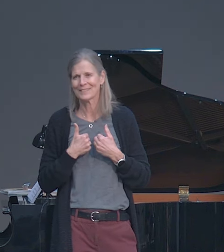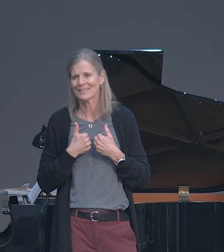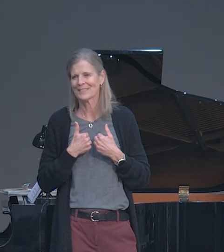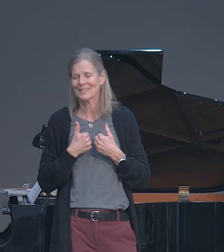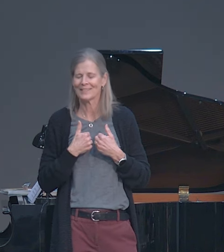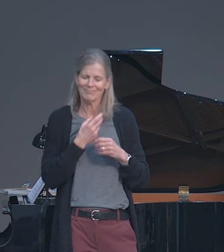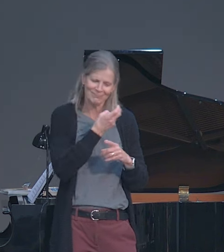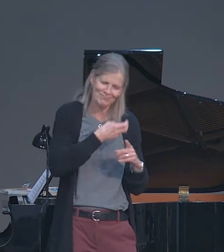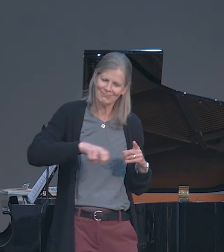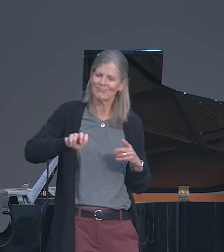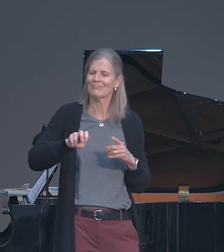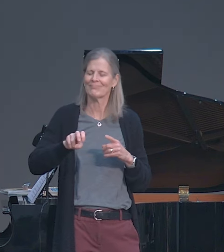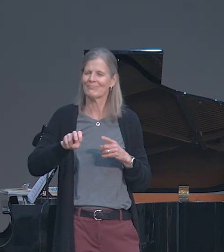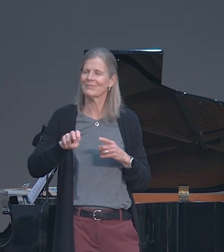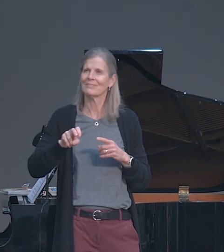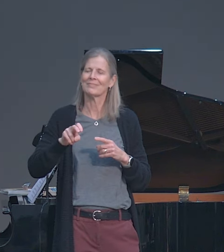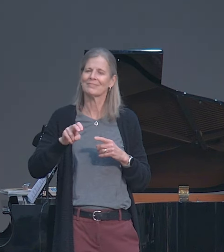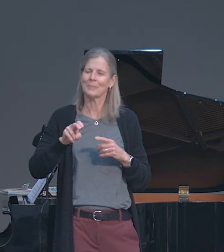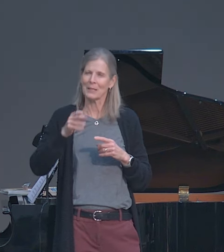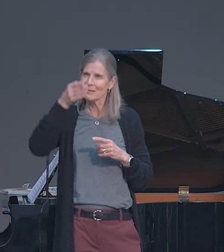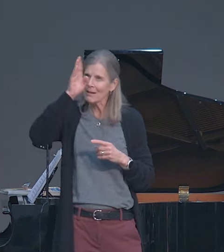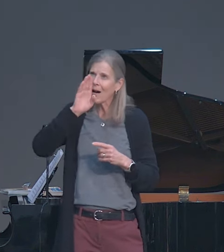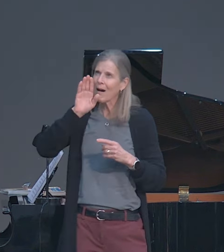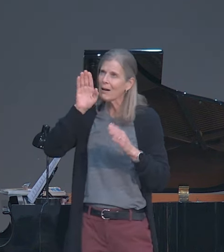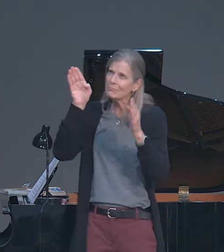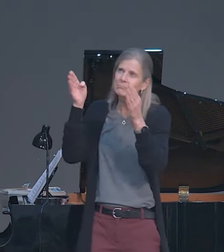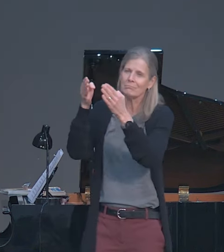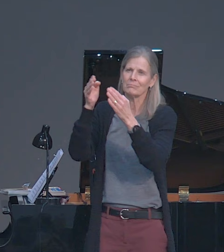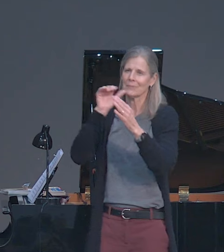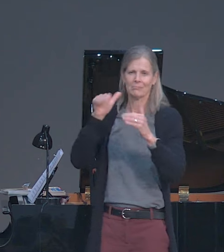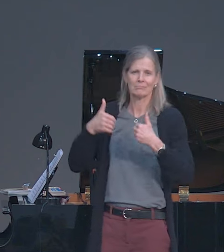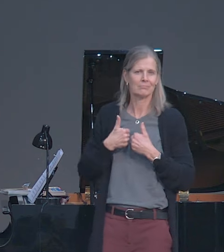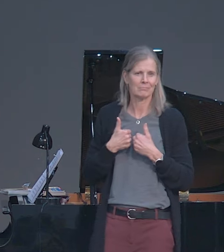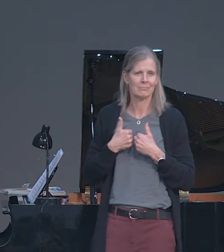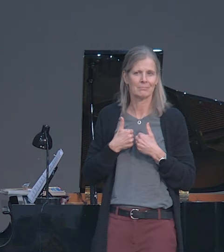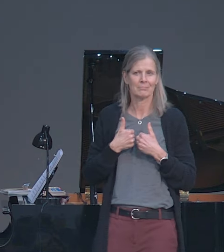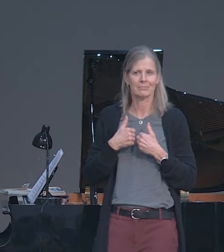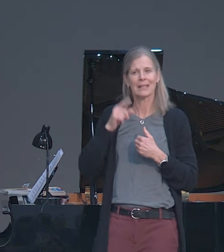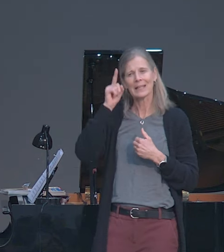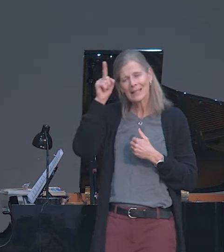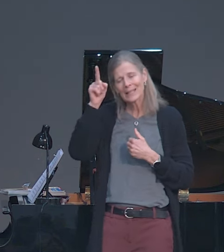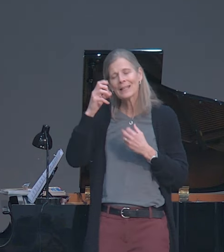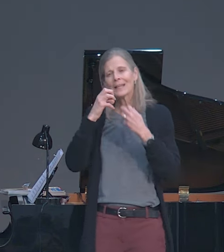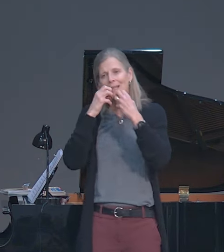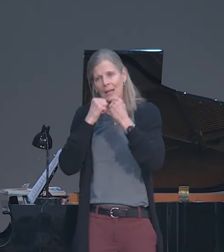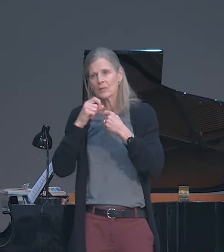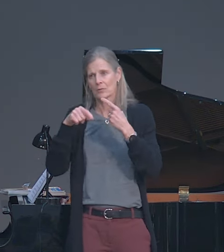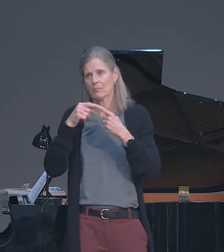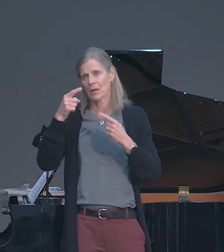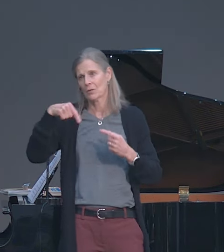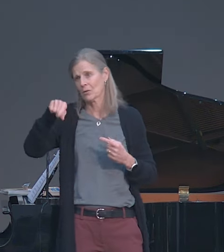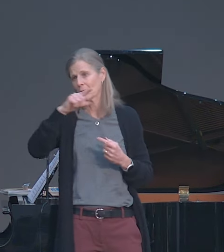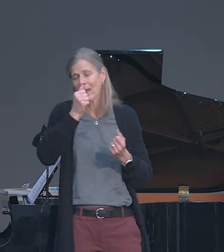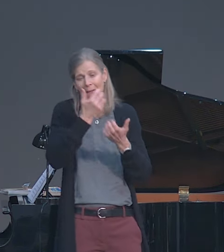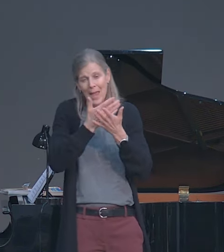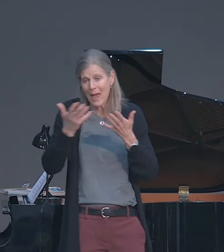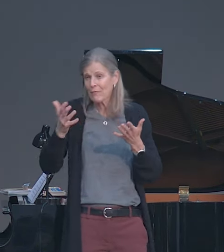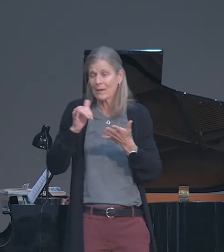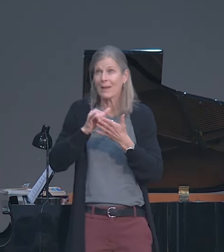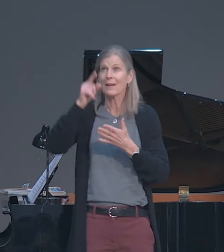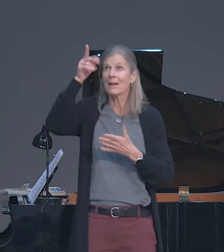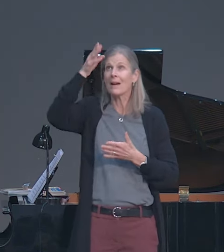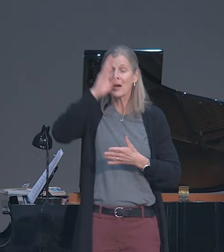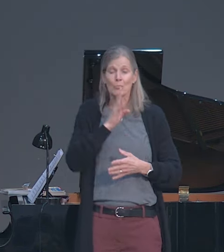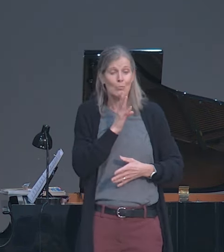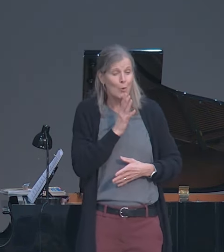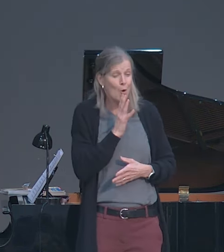Shift from that to being God-centered. Man, He cares about you. Everything that this glorious God who